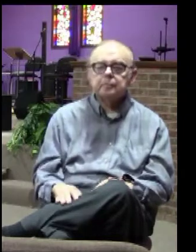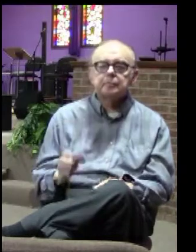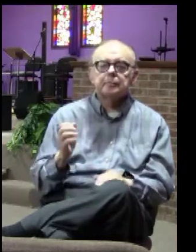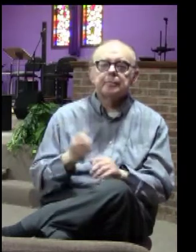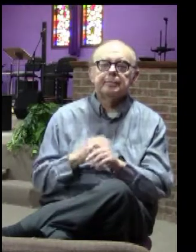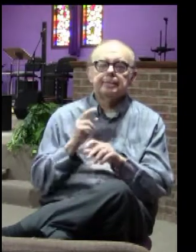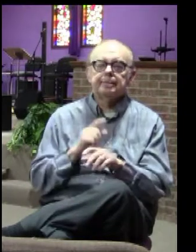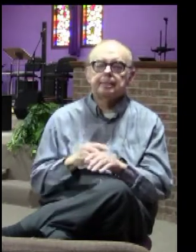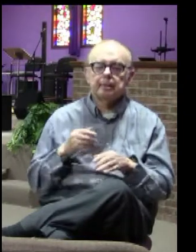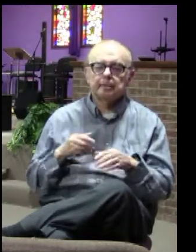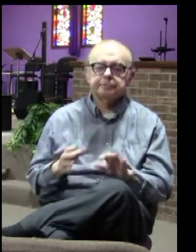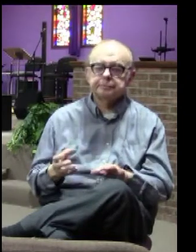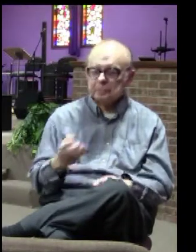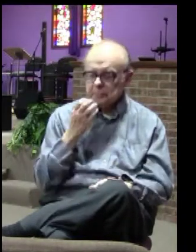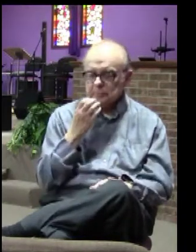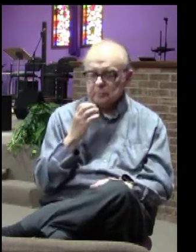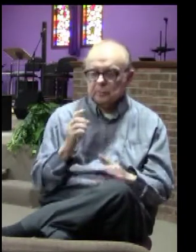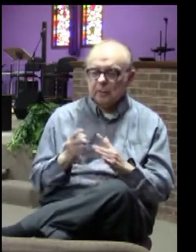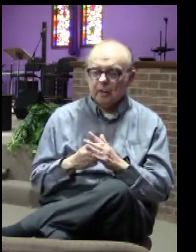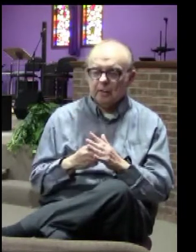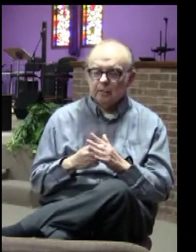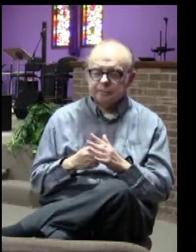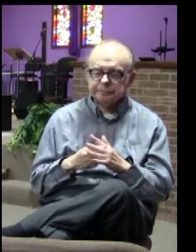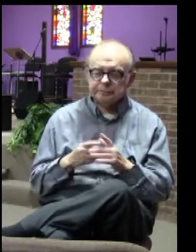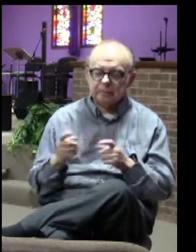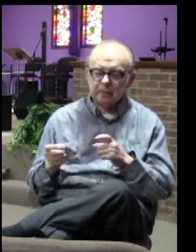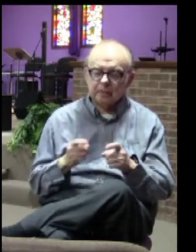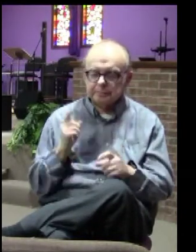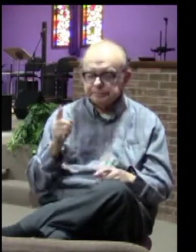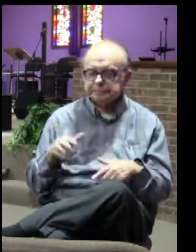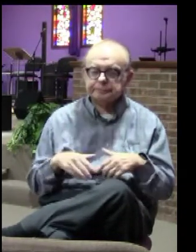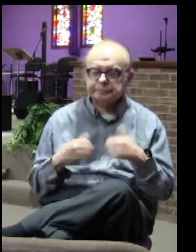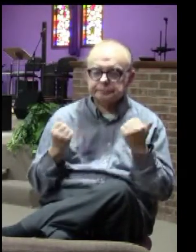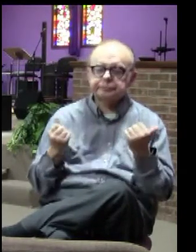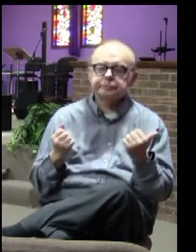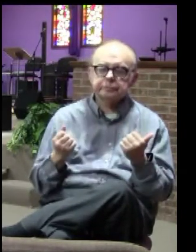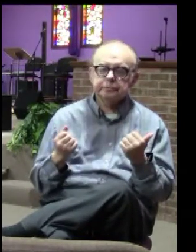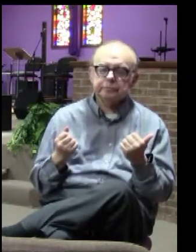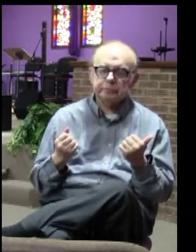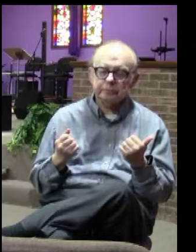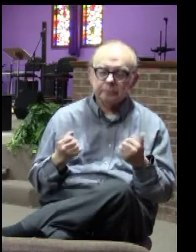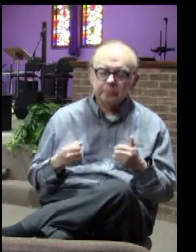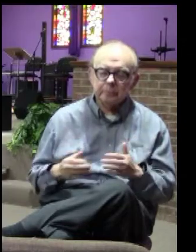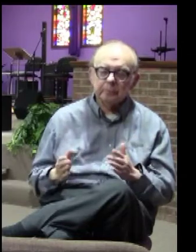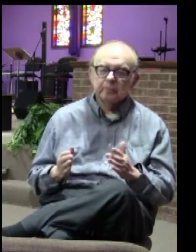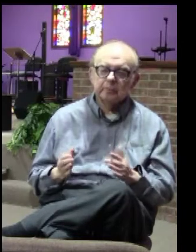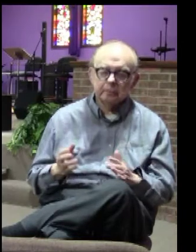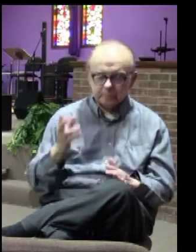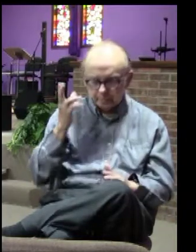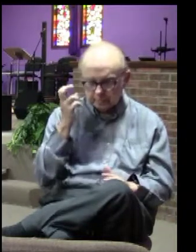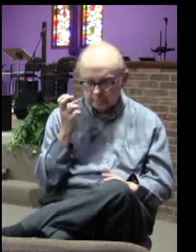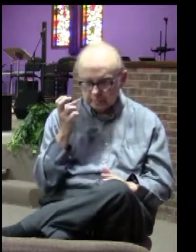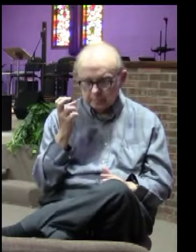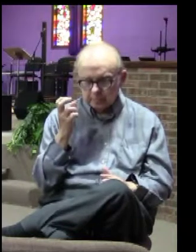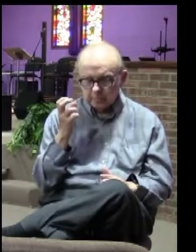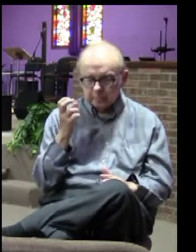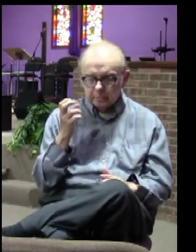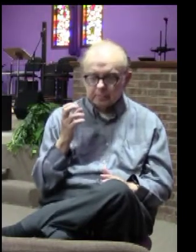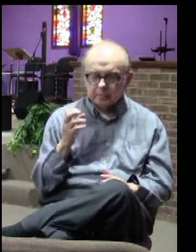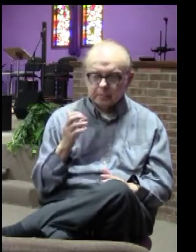Every time you allow anger to start taking a foothold in your life, ladies and gentlemen, you're allowing Satan to